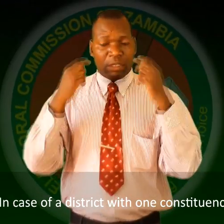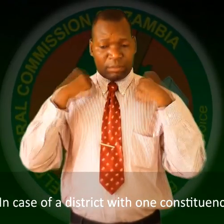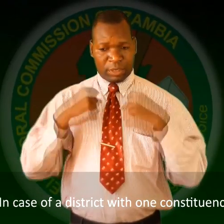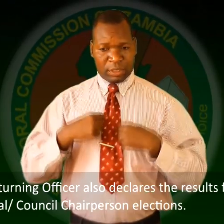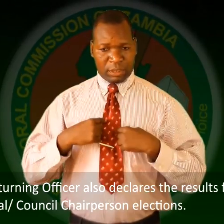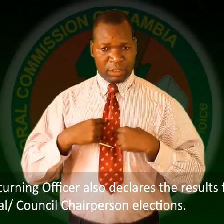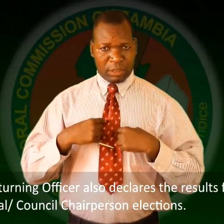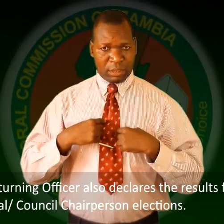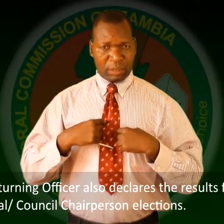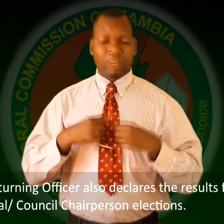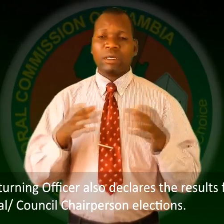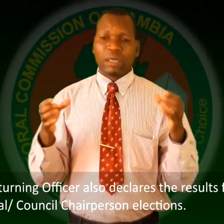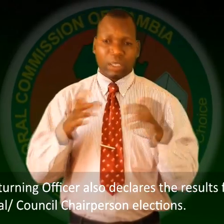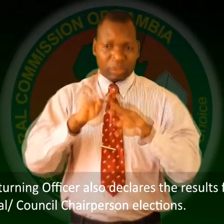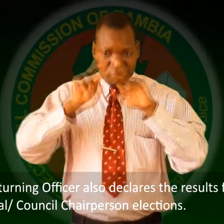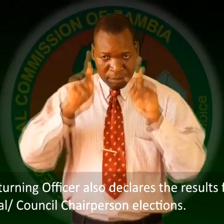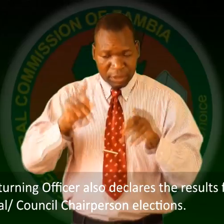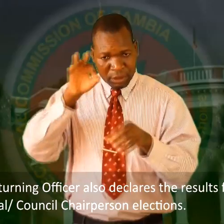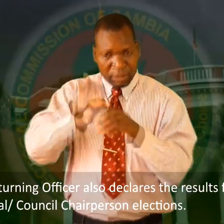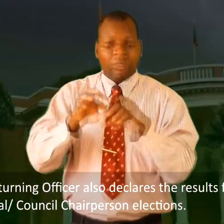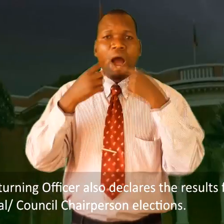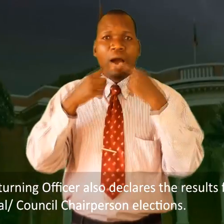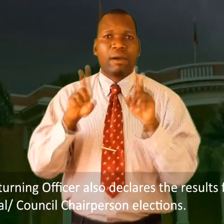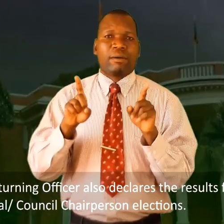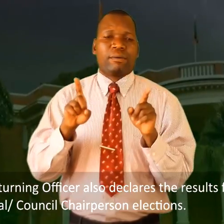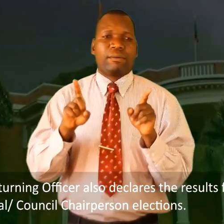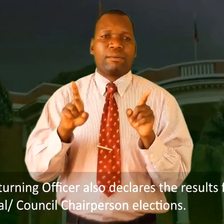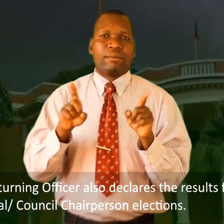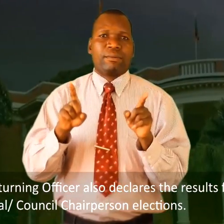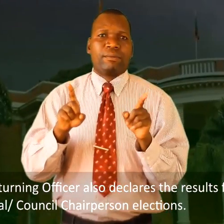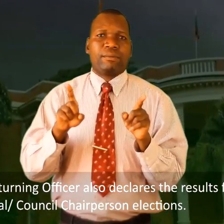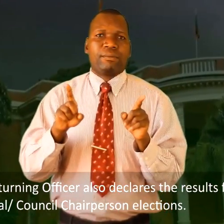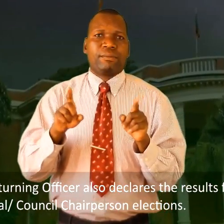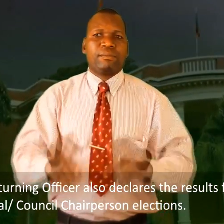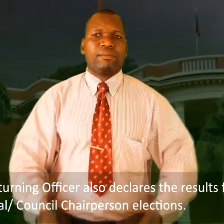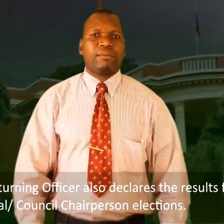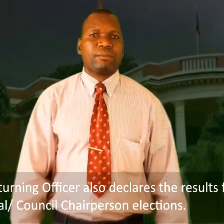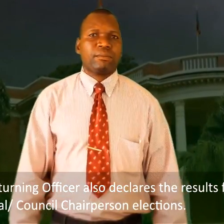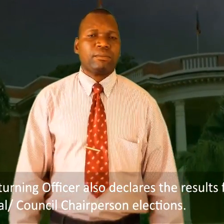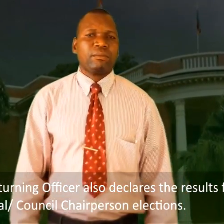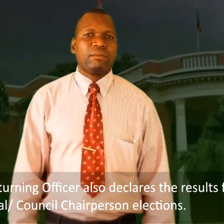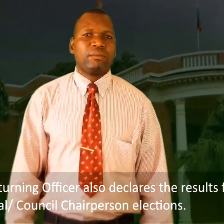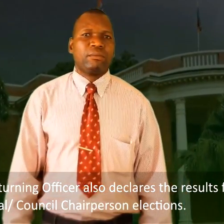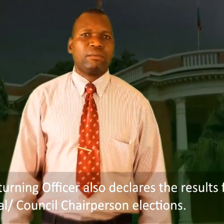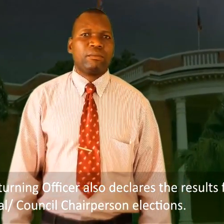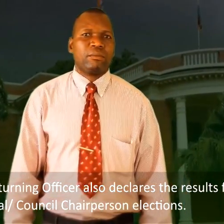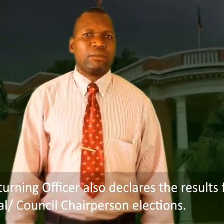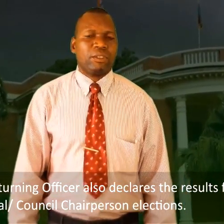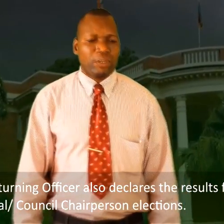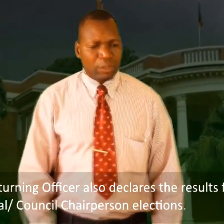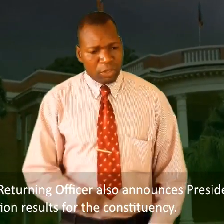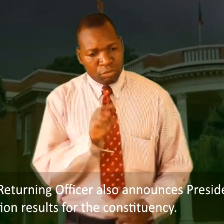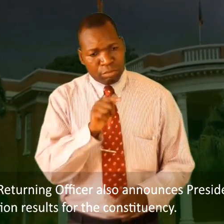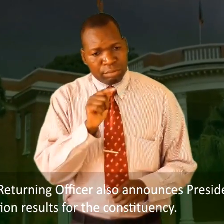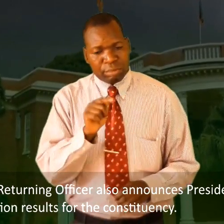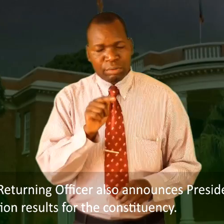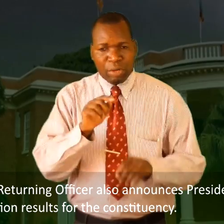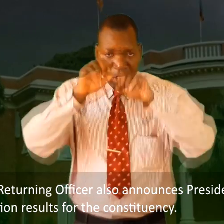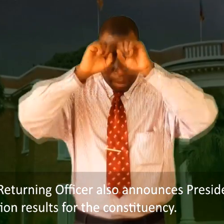the returning officer also declares the results for the mayoral or council chairperson elections. The returning officer also